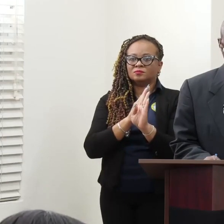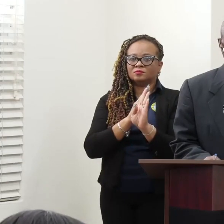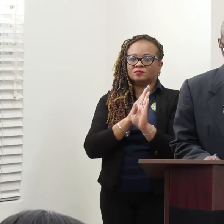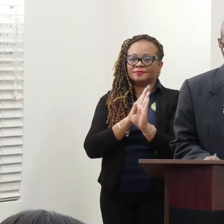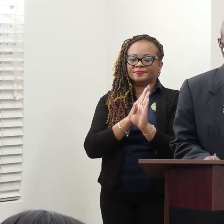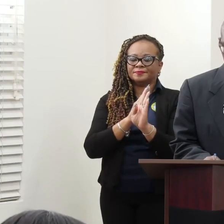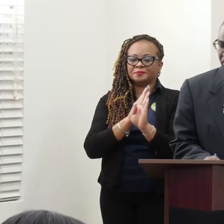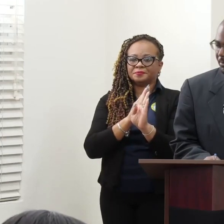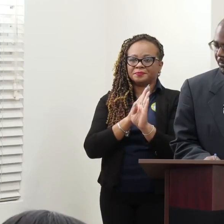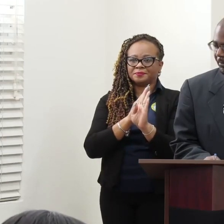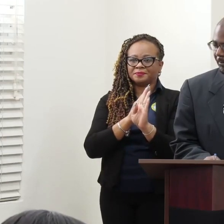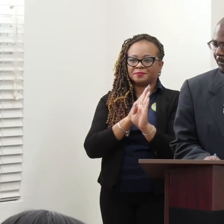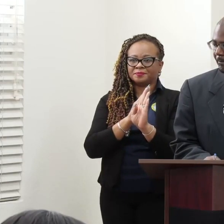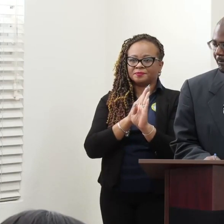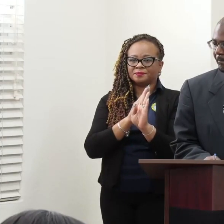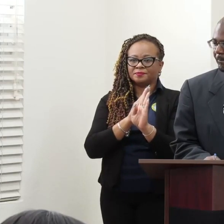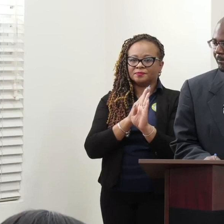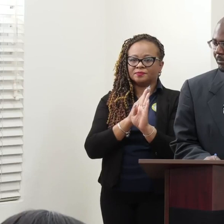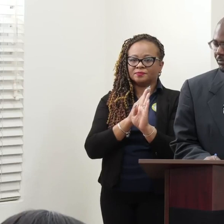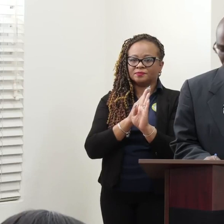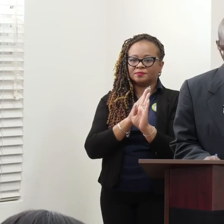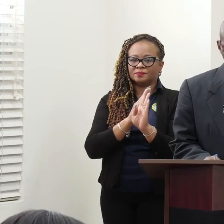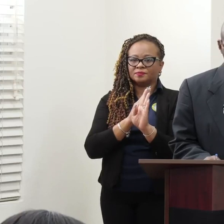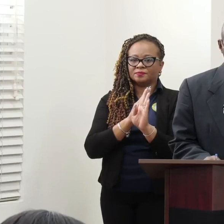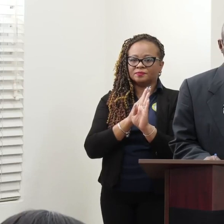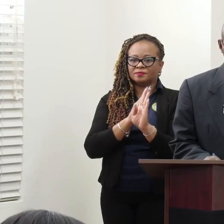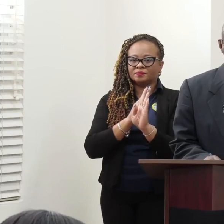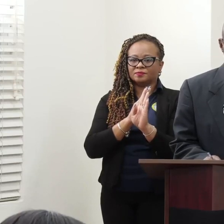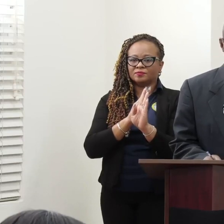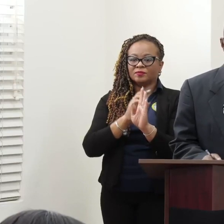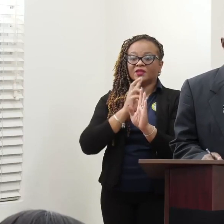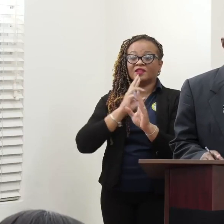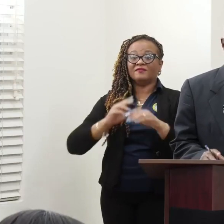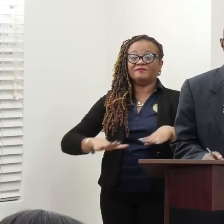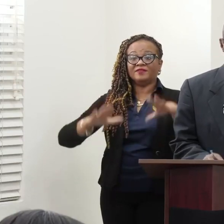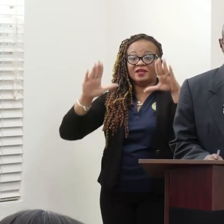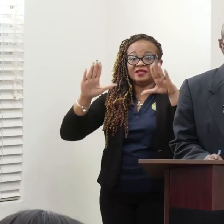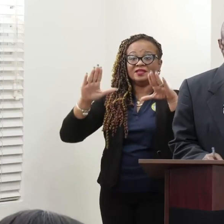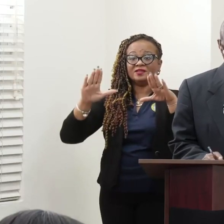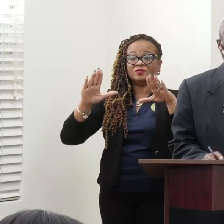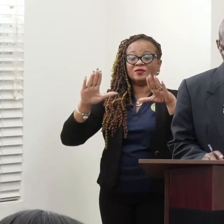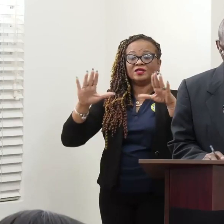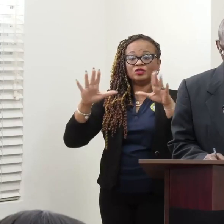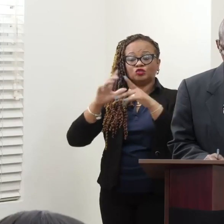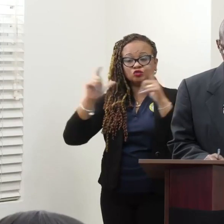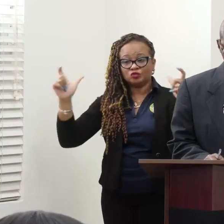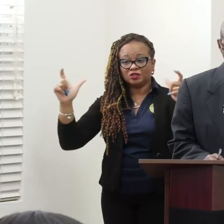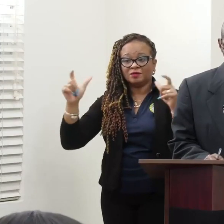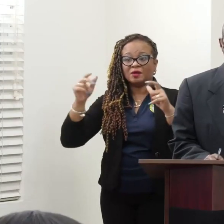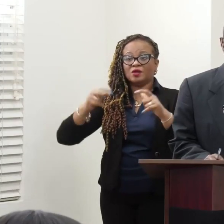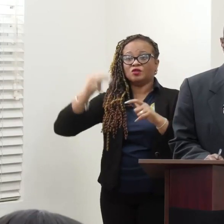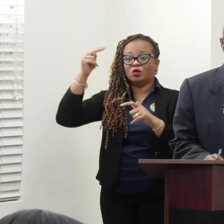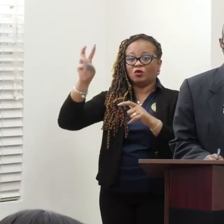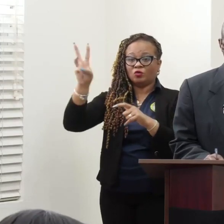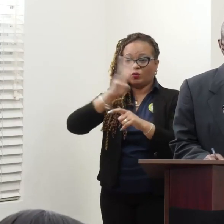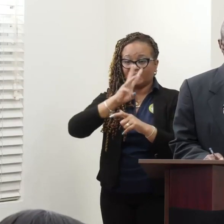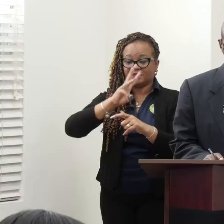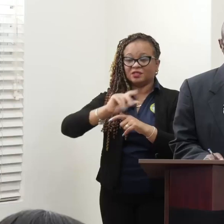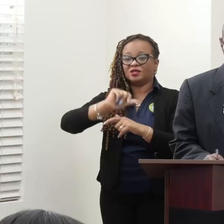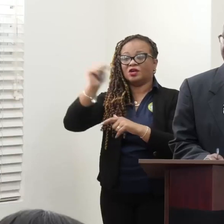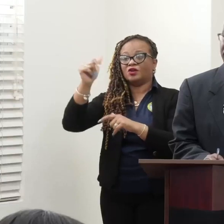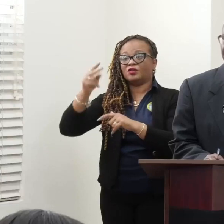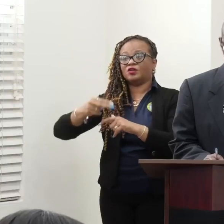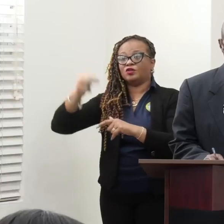Si vous êtes tout près de la mer. Flooding is likely over the extreme northwest Bahamas and portions of the remainder